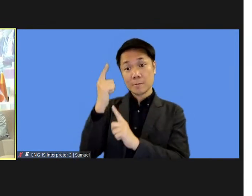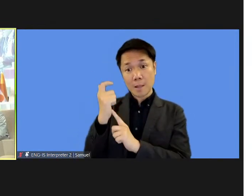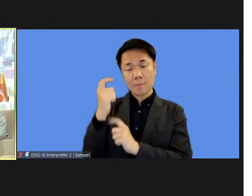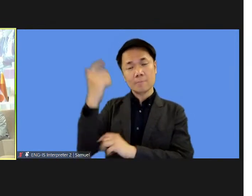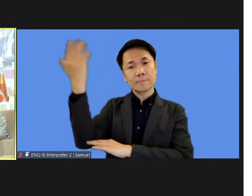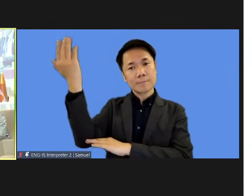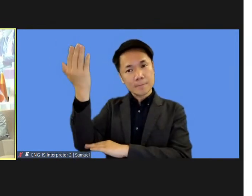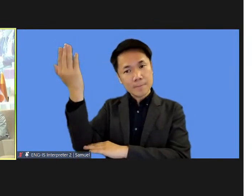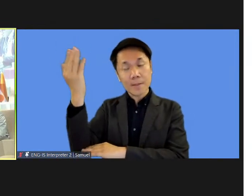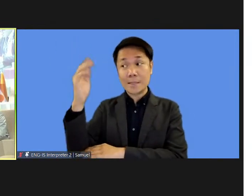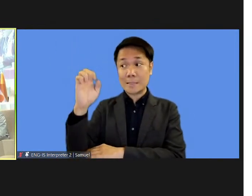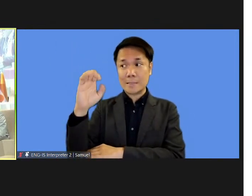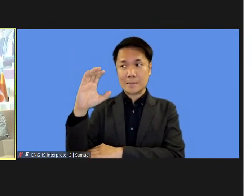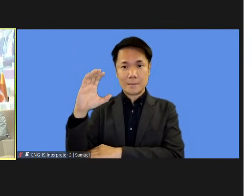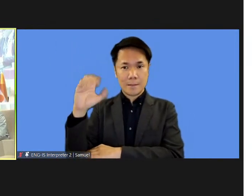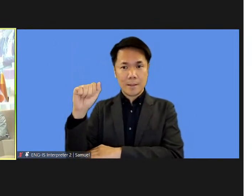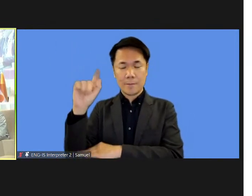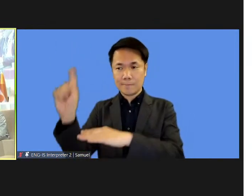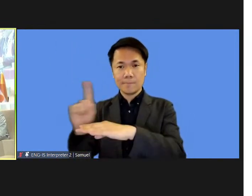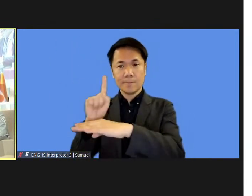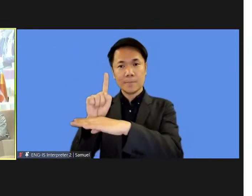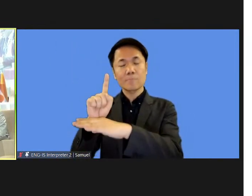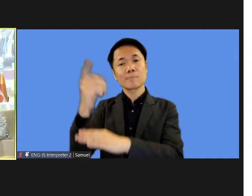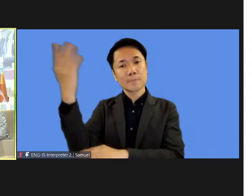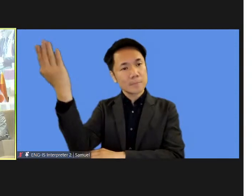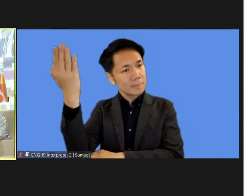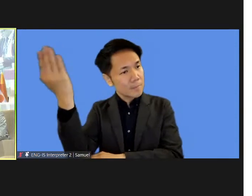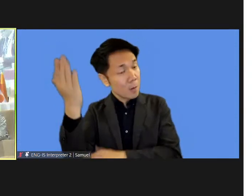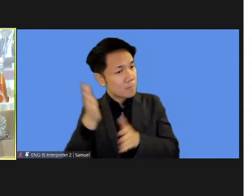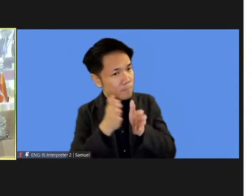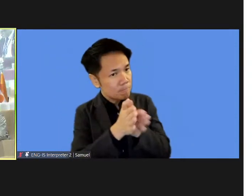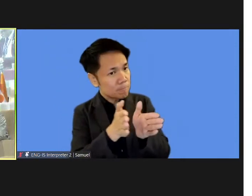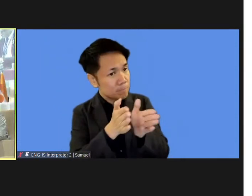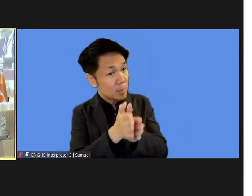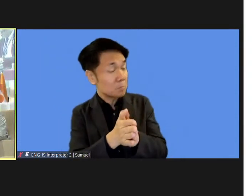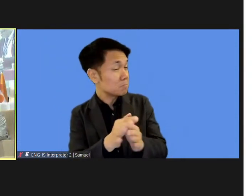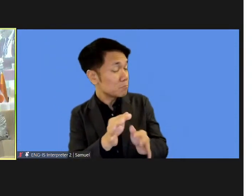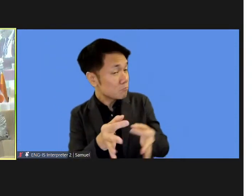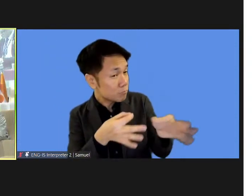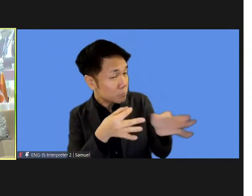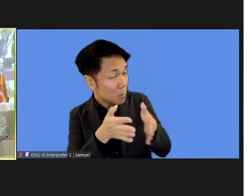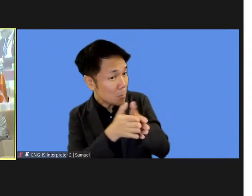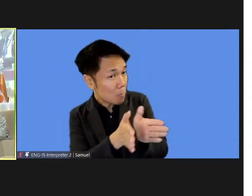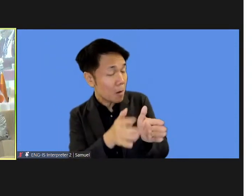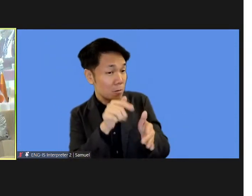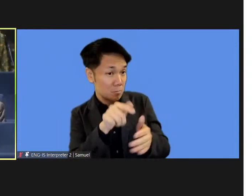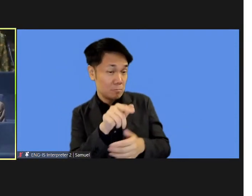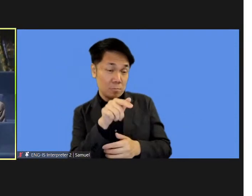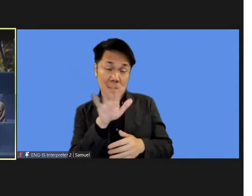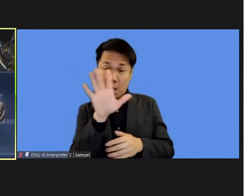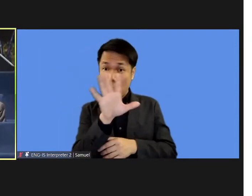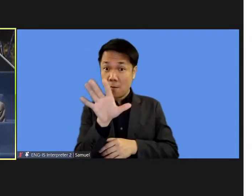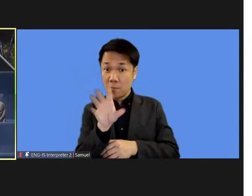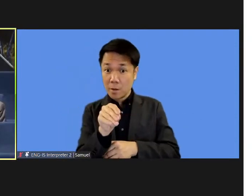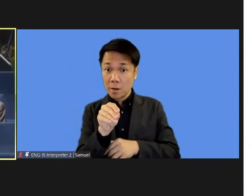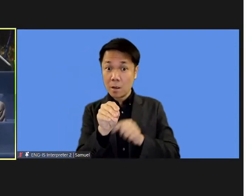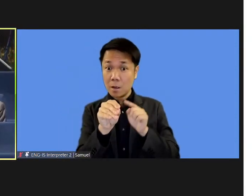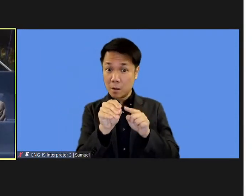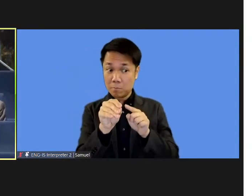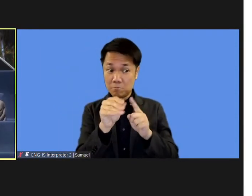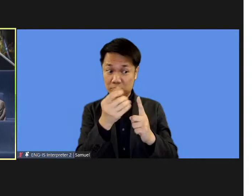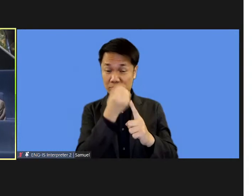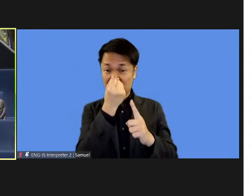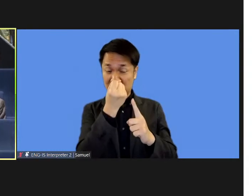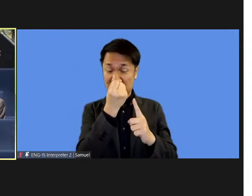discussion. So the presentation combined where Africa stands in terms of implementation of SDG